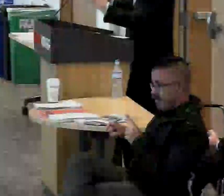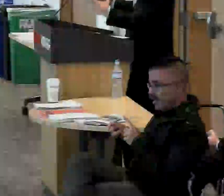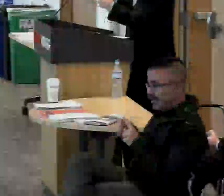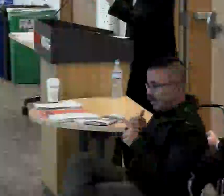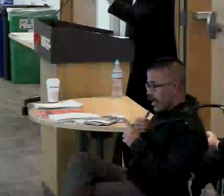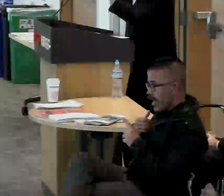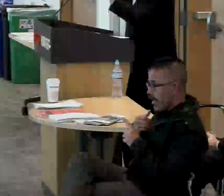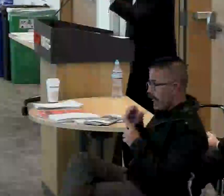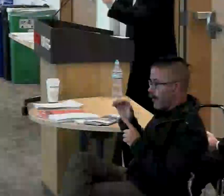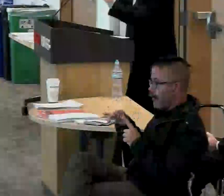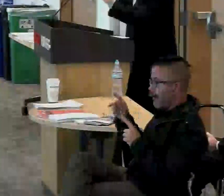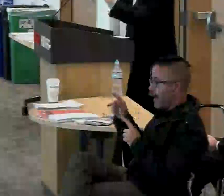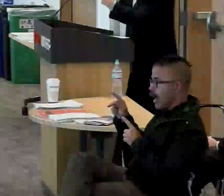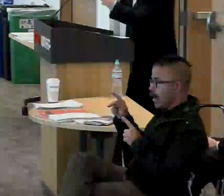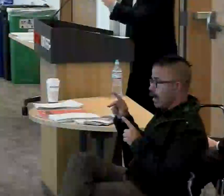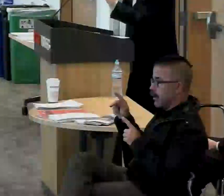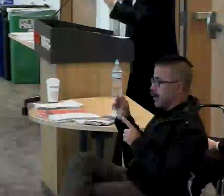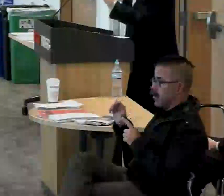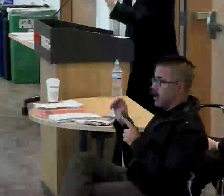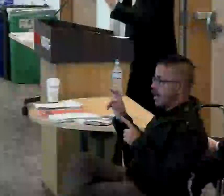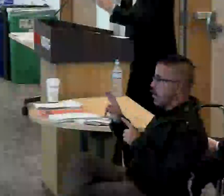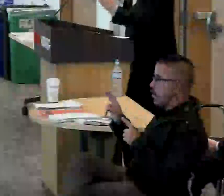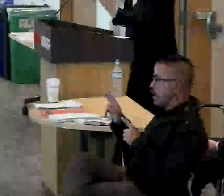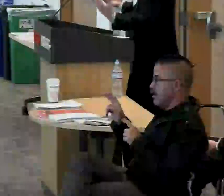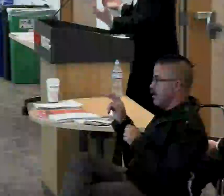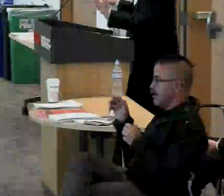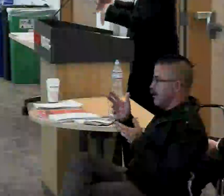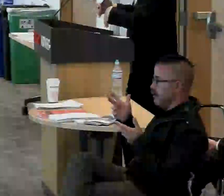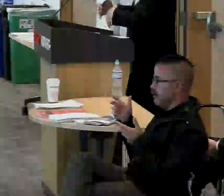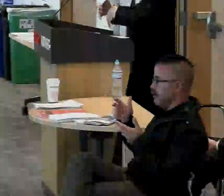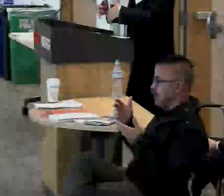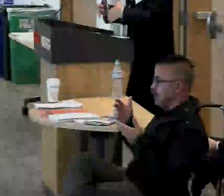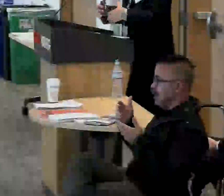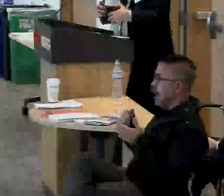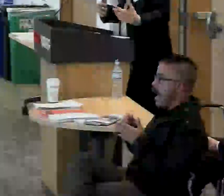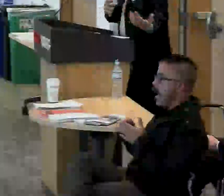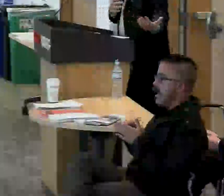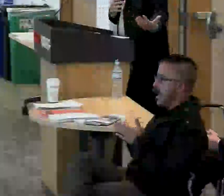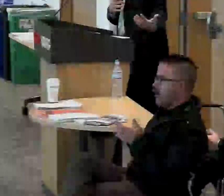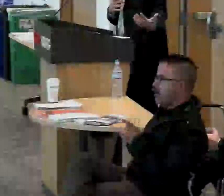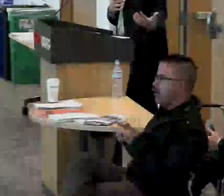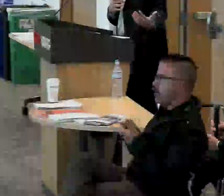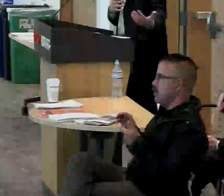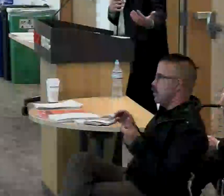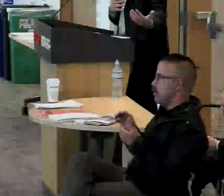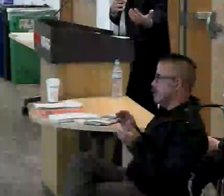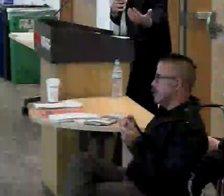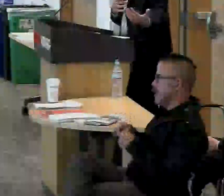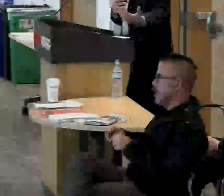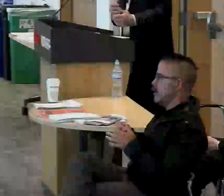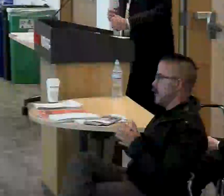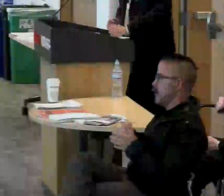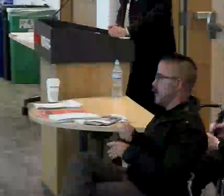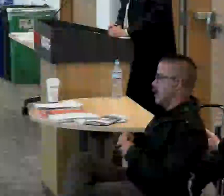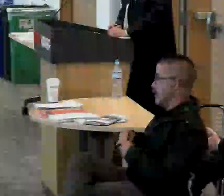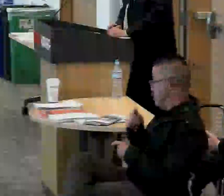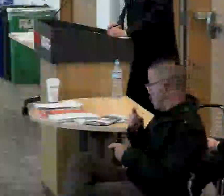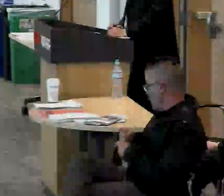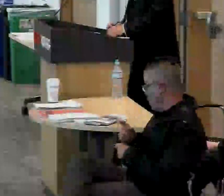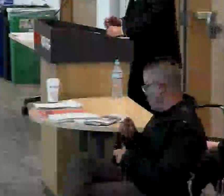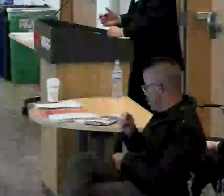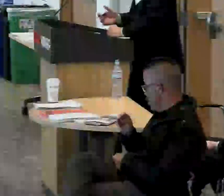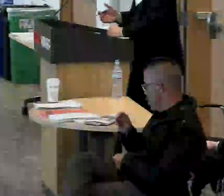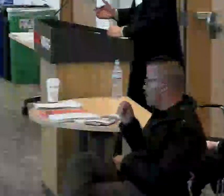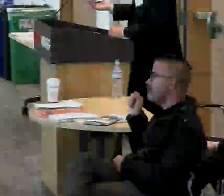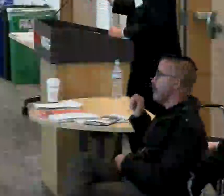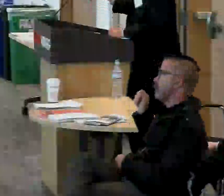union financial account to as the vehicle to make deposits into that. Tom, is that correct? That's my understanding as well.